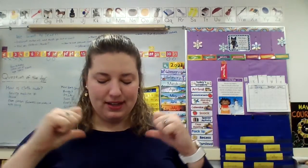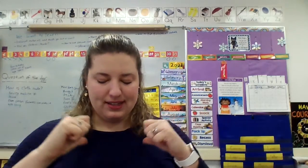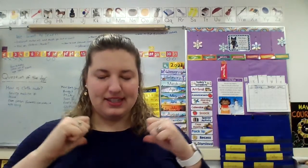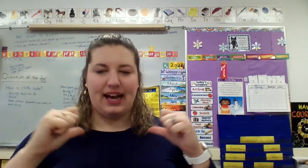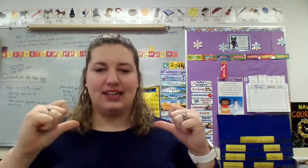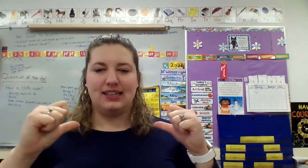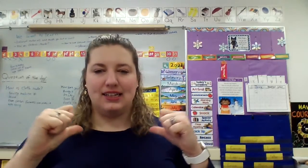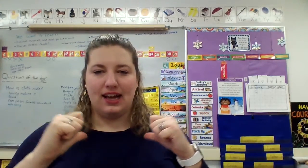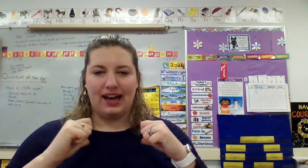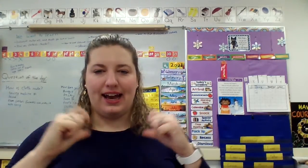Sell, eh.